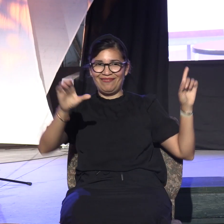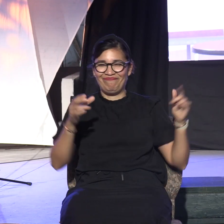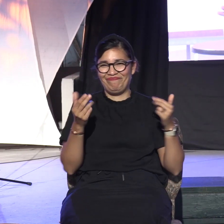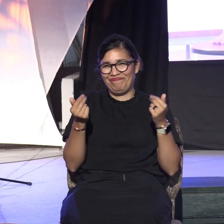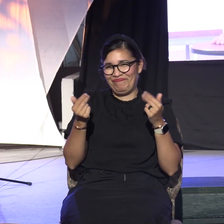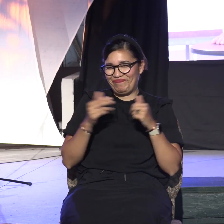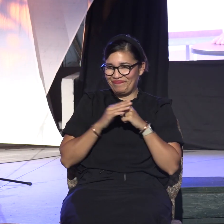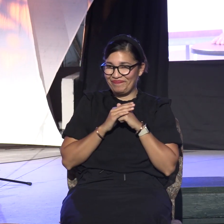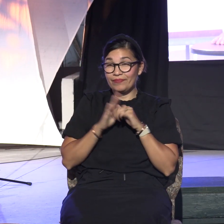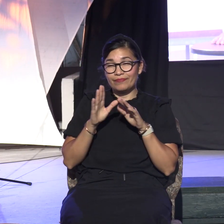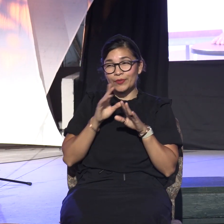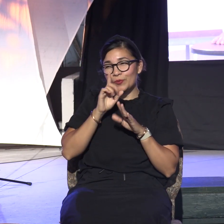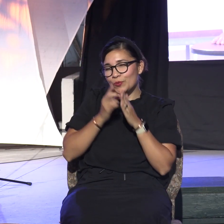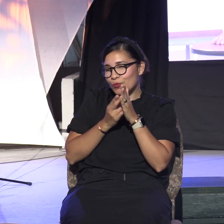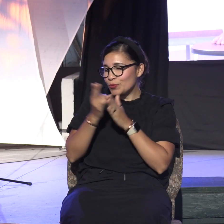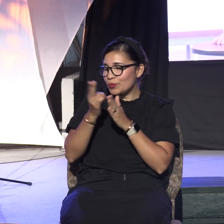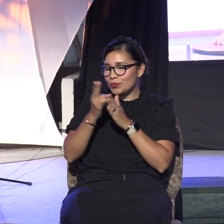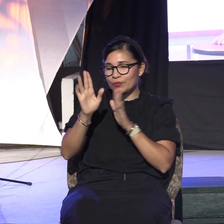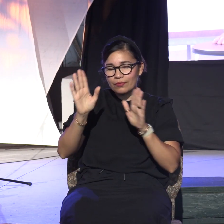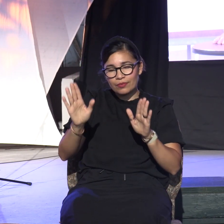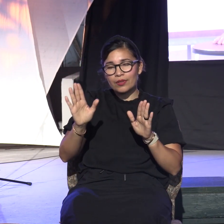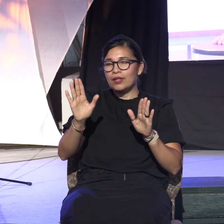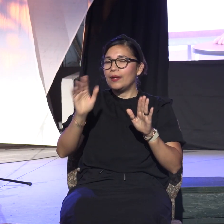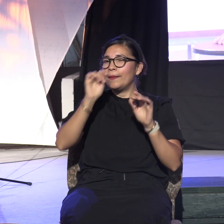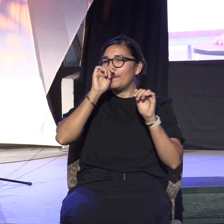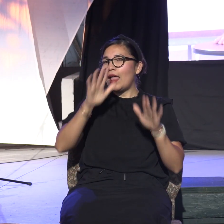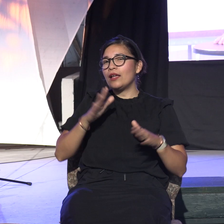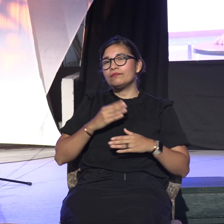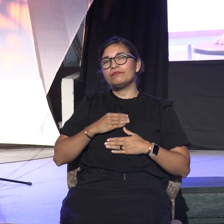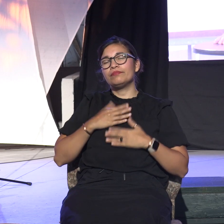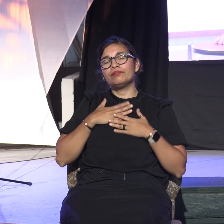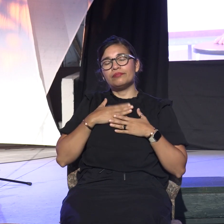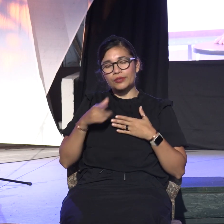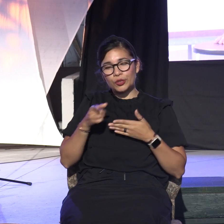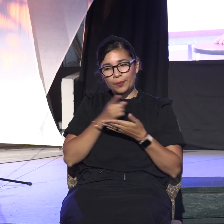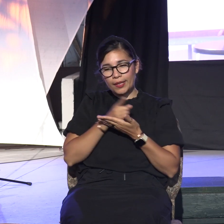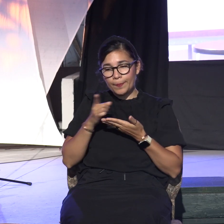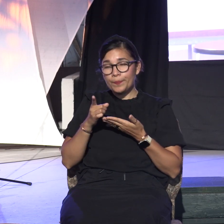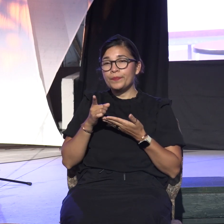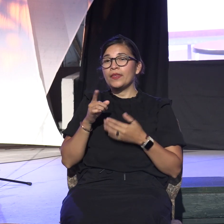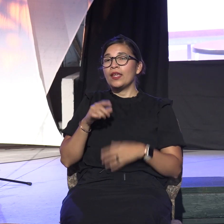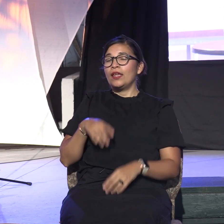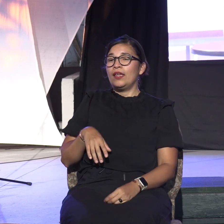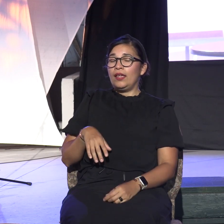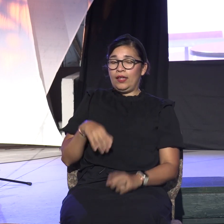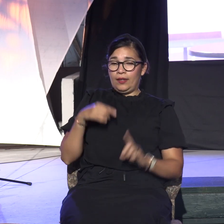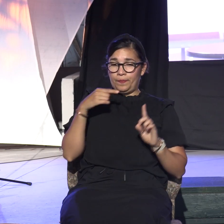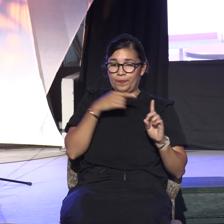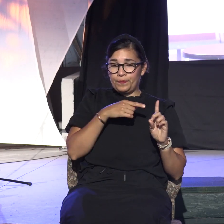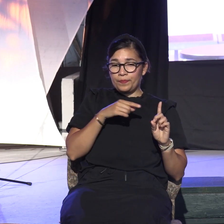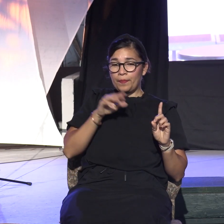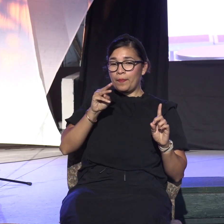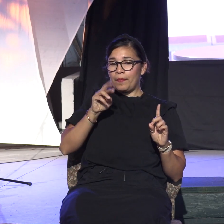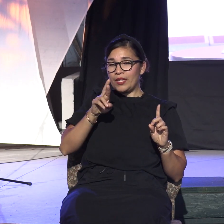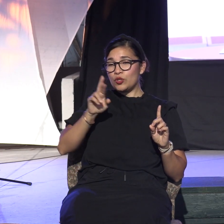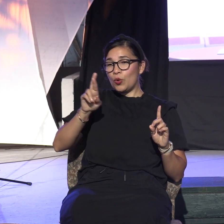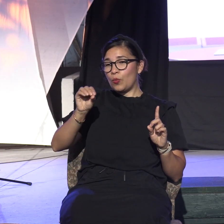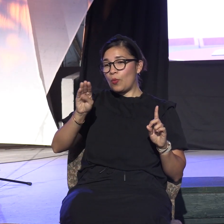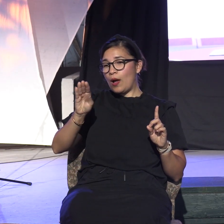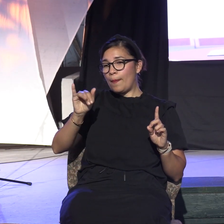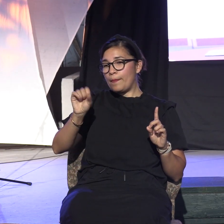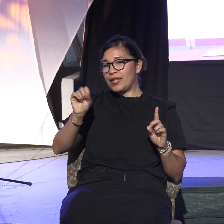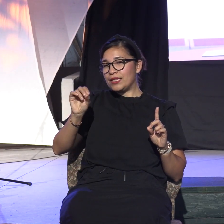and author, tells about a locust plague that happened at the turn of the 19th century that destroyed hundreds of